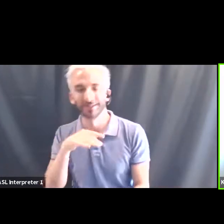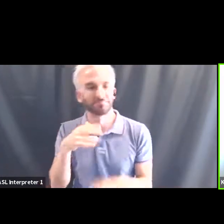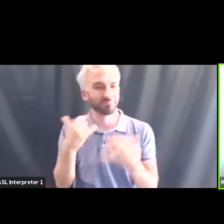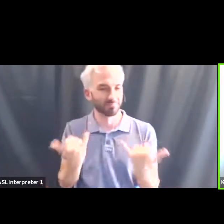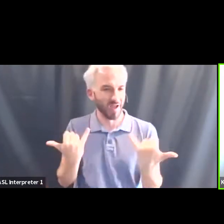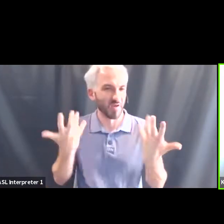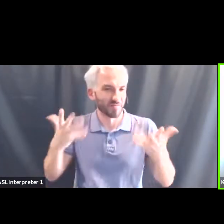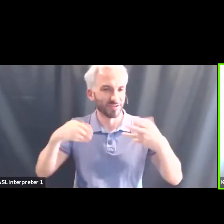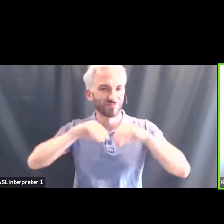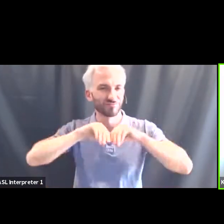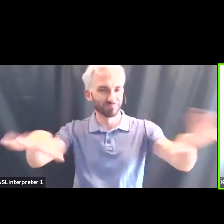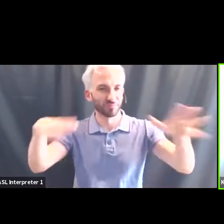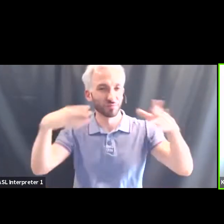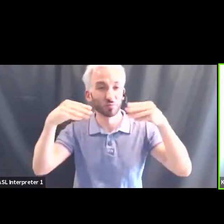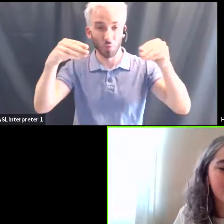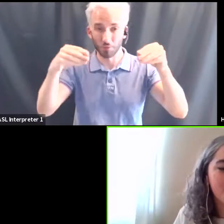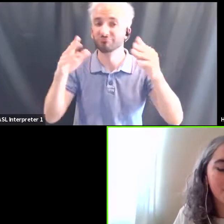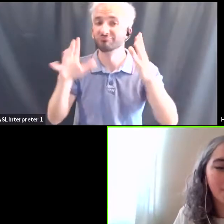today.